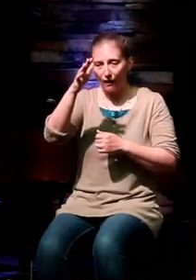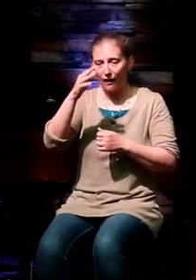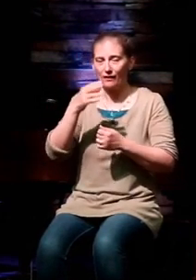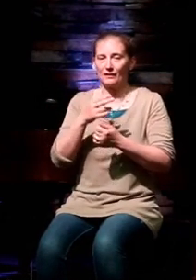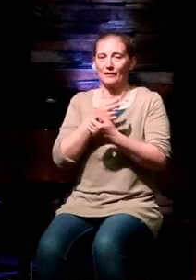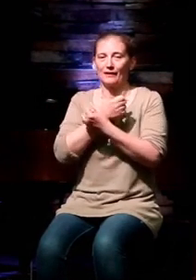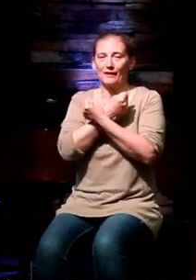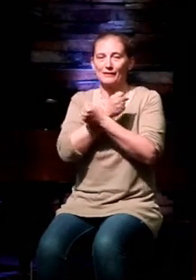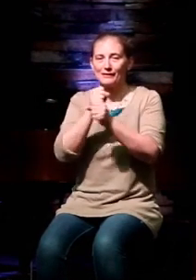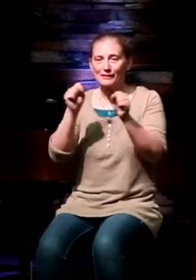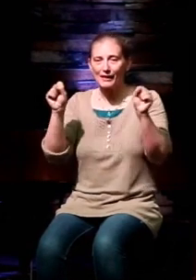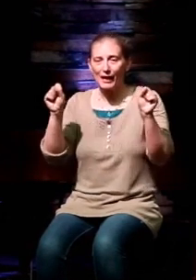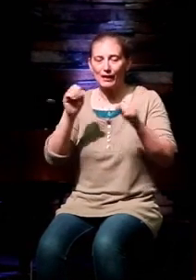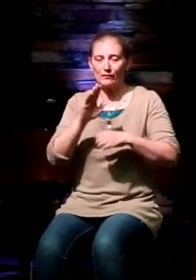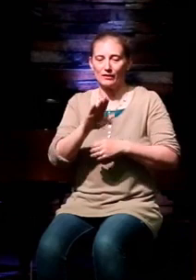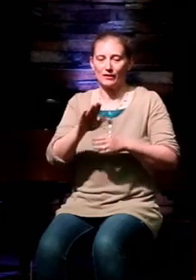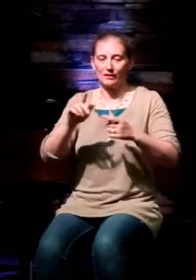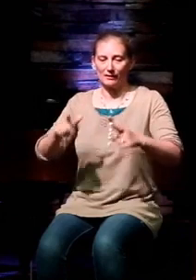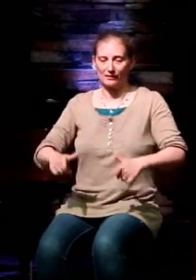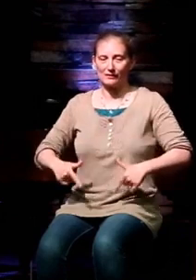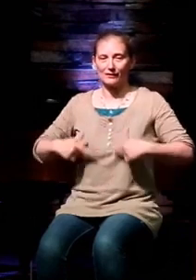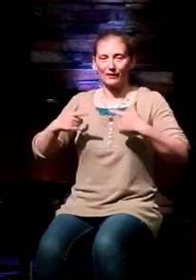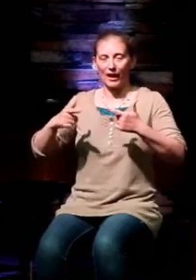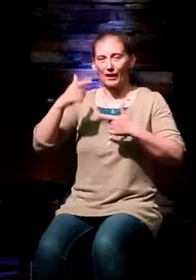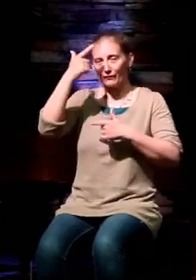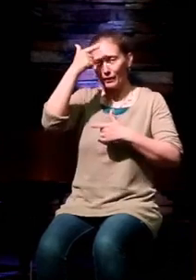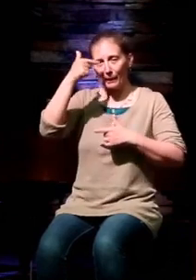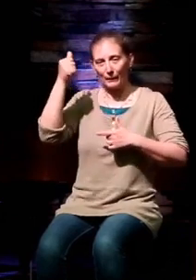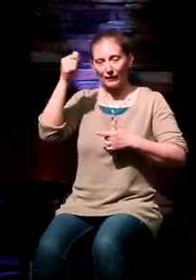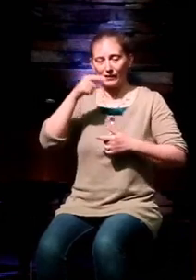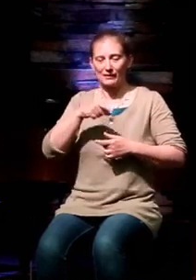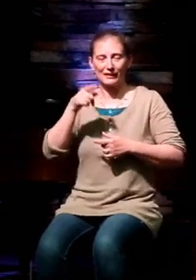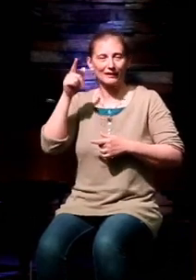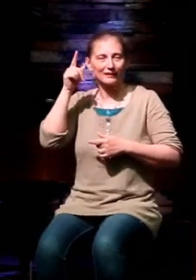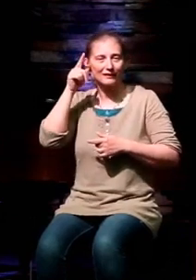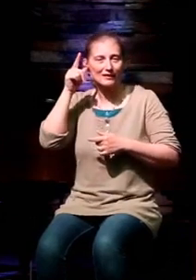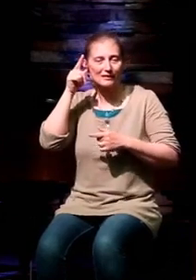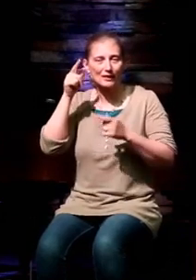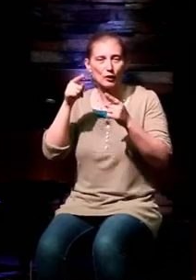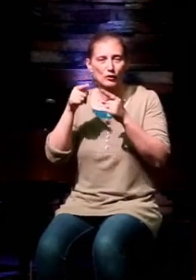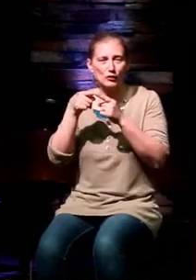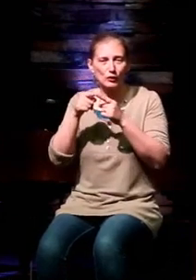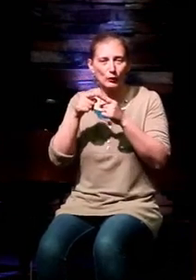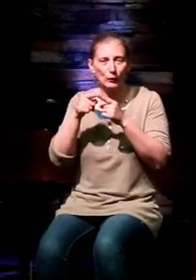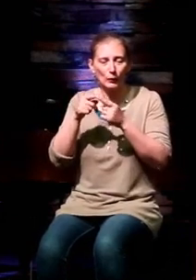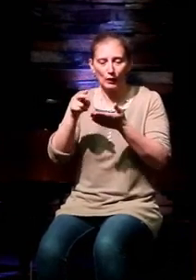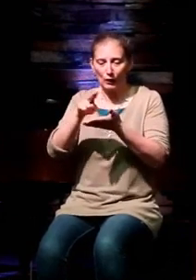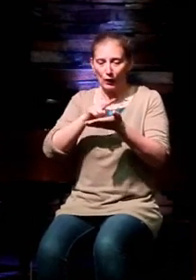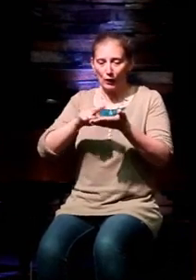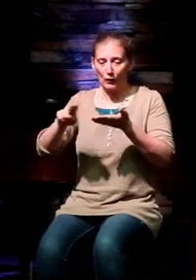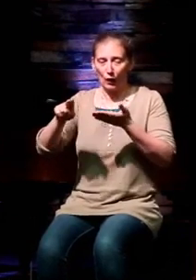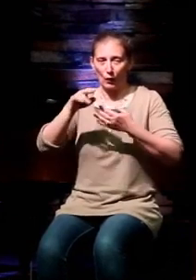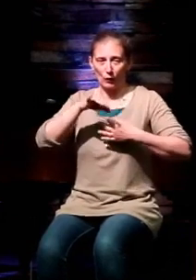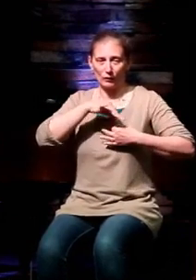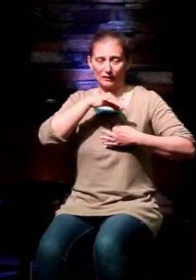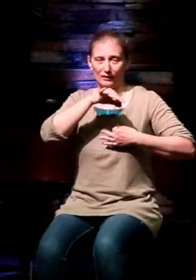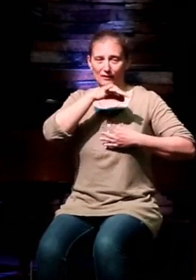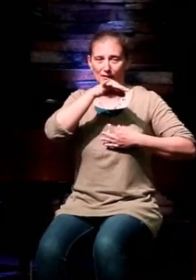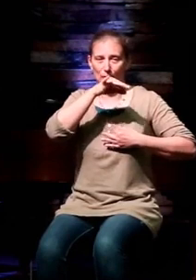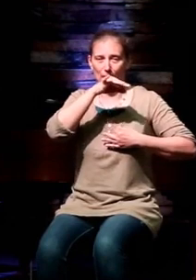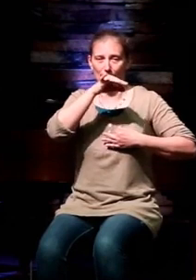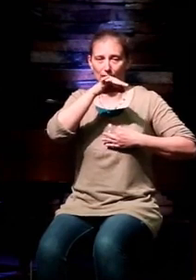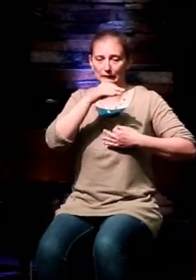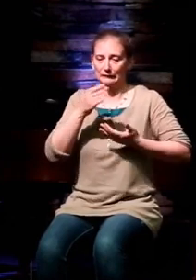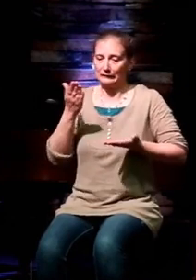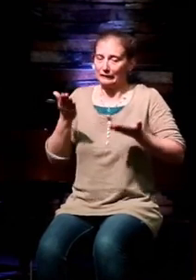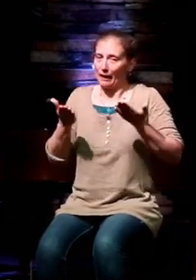all because he listened to the promptings of the Holy Spirit. You may not even believe a story like that because you're thinking God doesn't